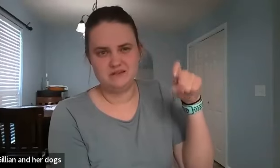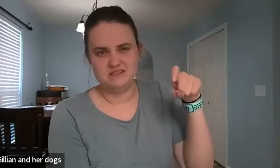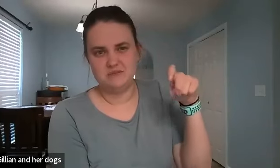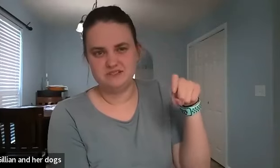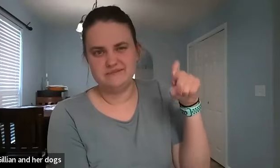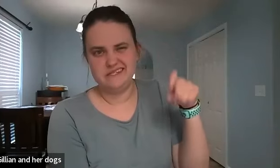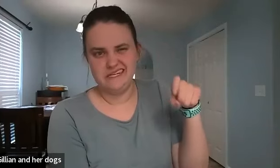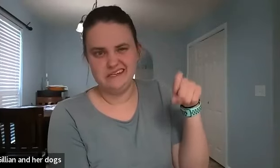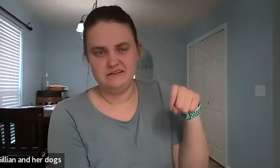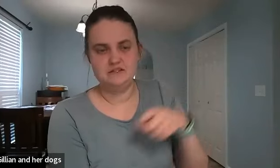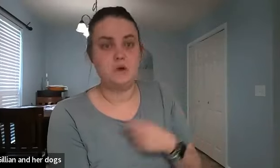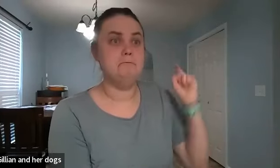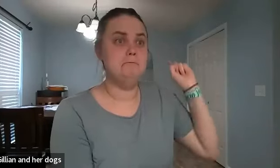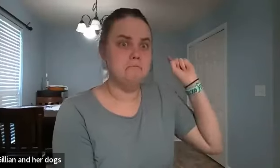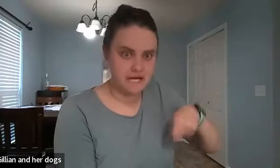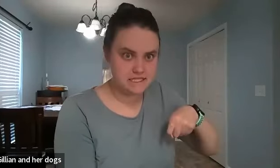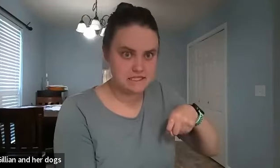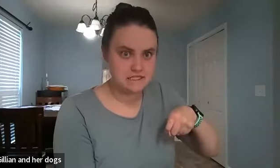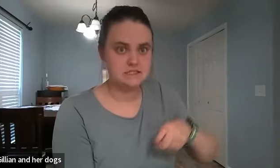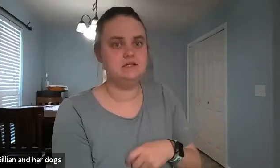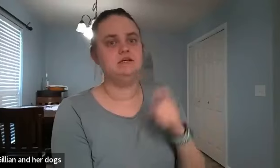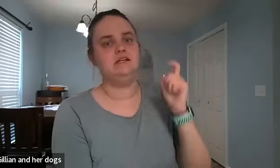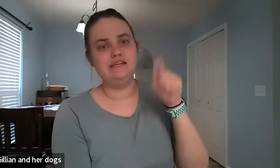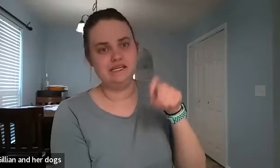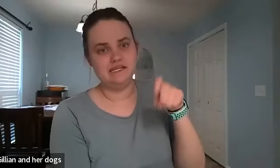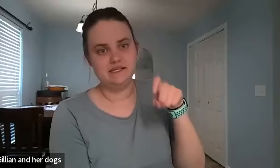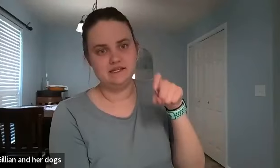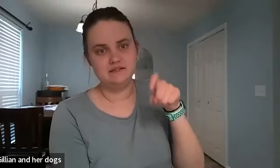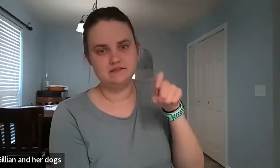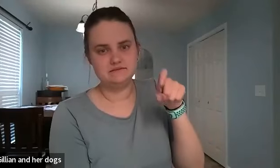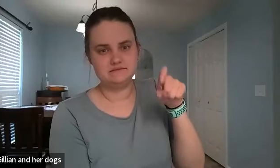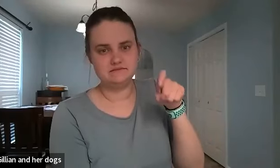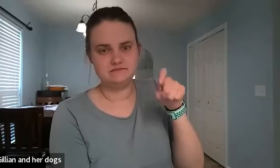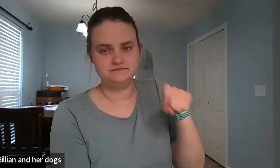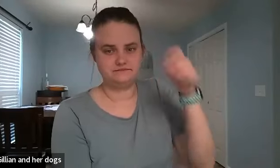it a couple times, need. So I must need.